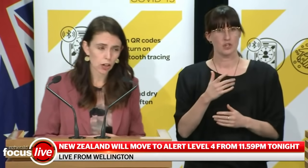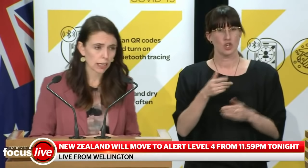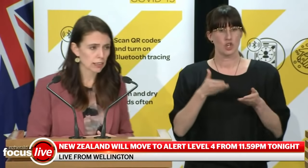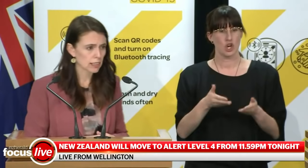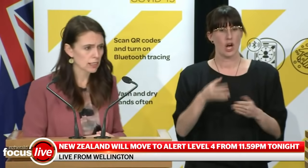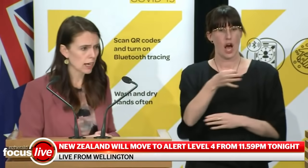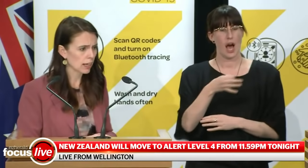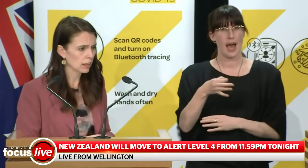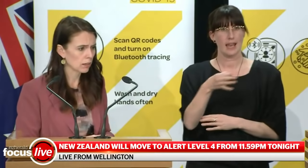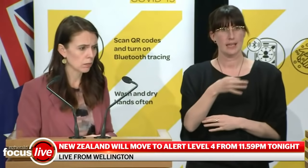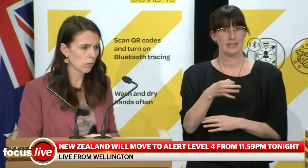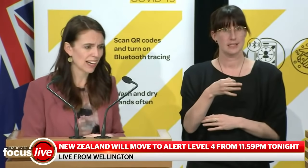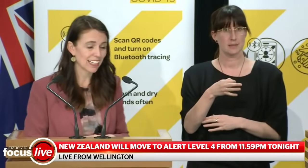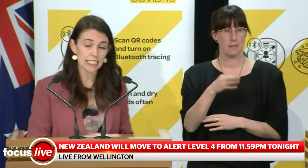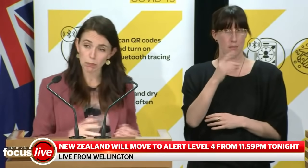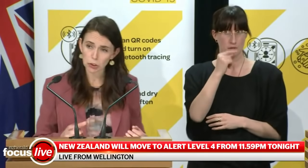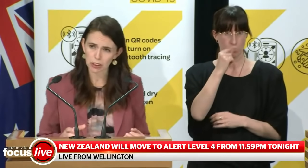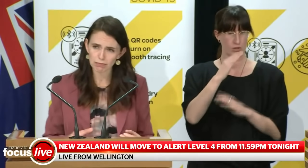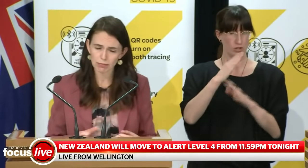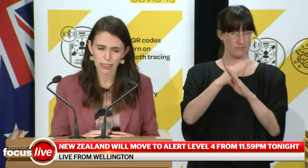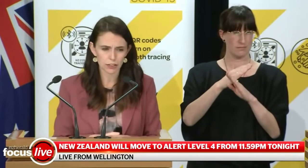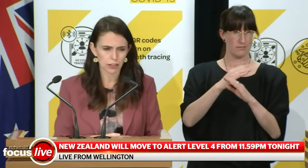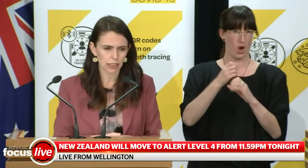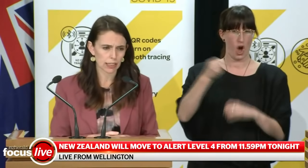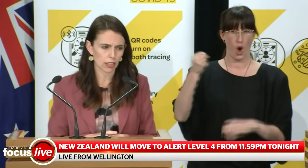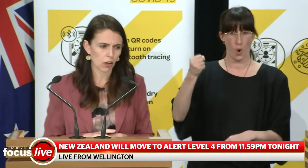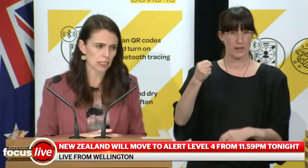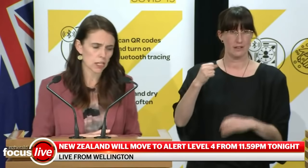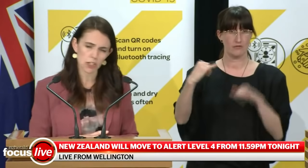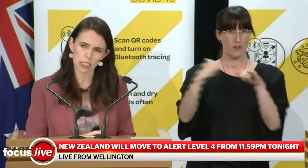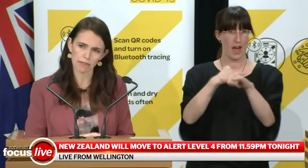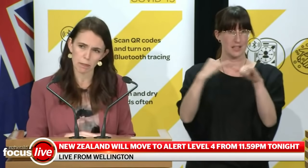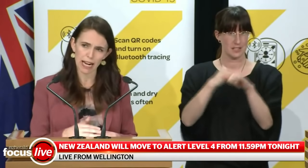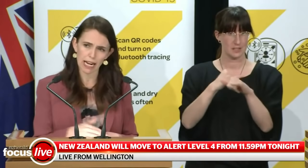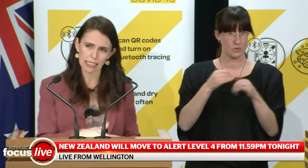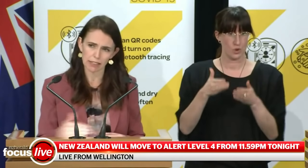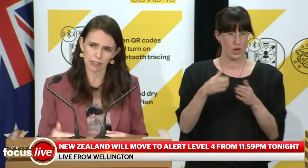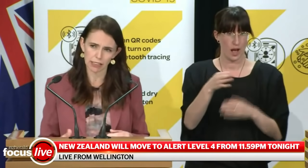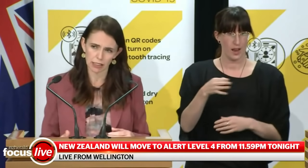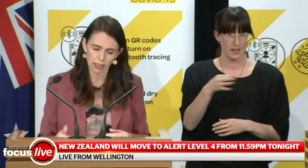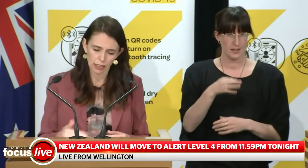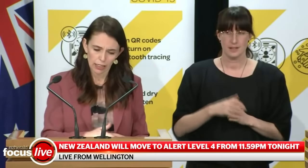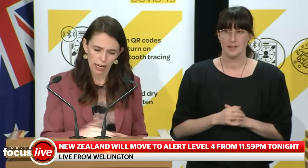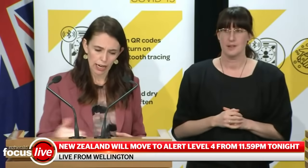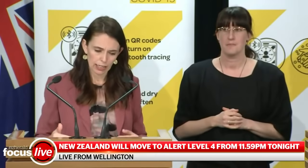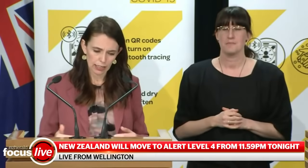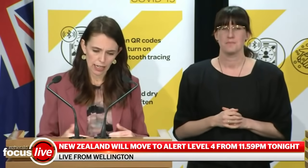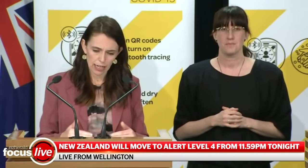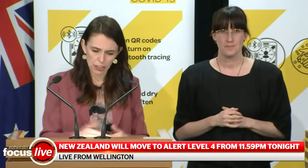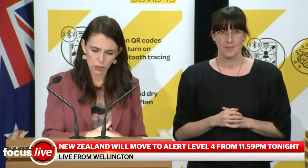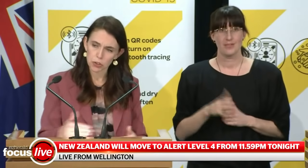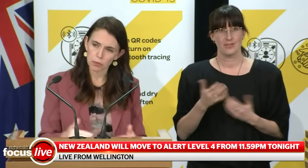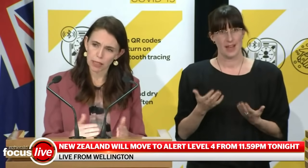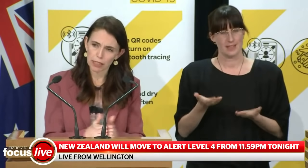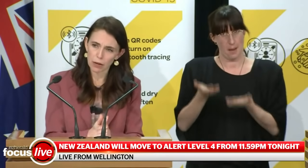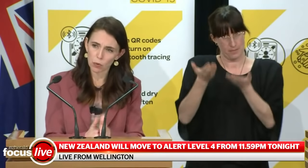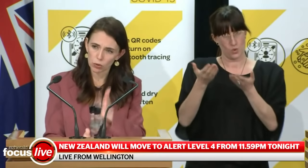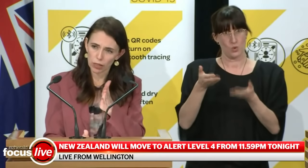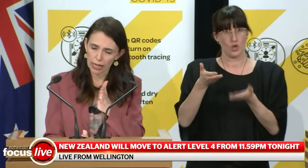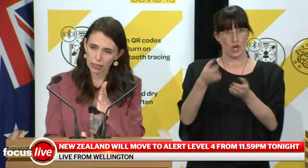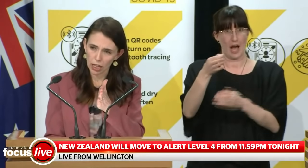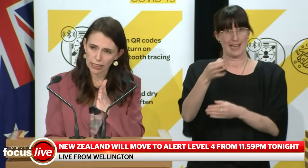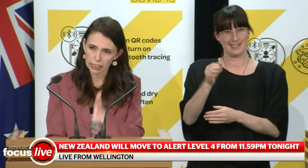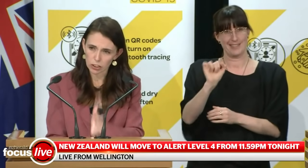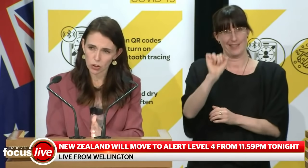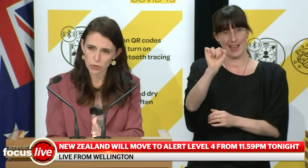the Cook Islands. My assumption, and certainly I think conversations in the past have lent the us to assume that they